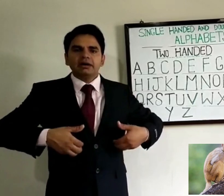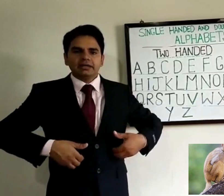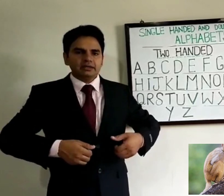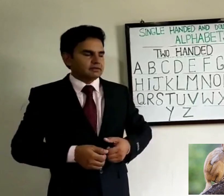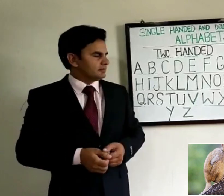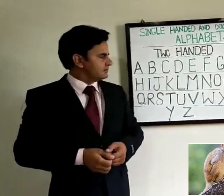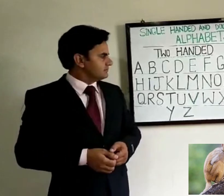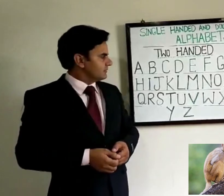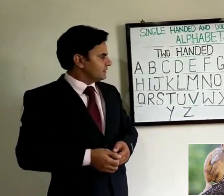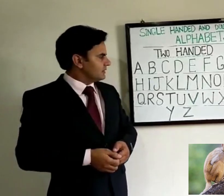monkey.